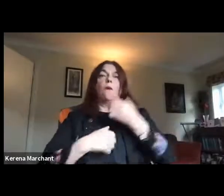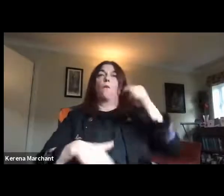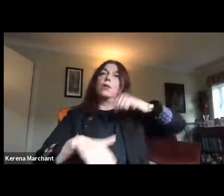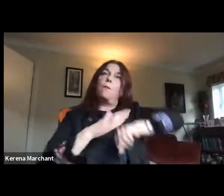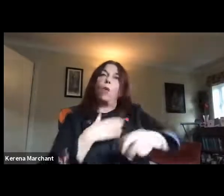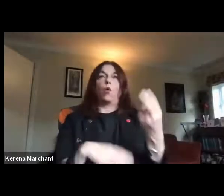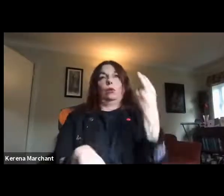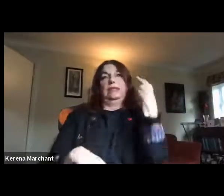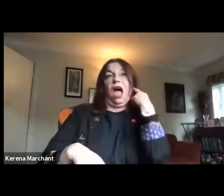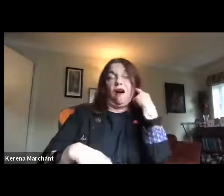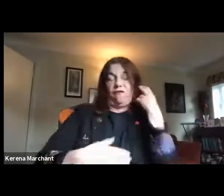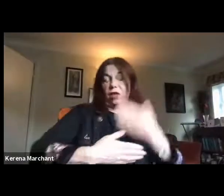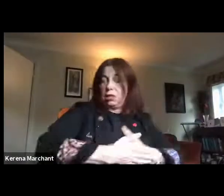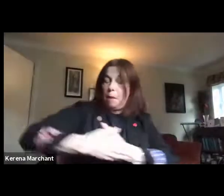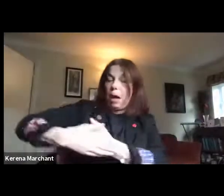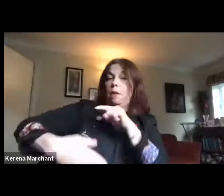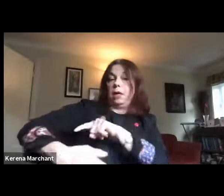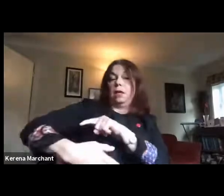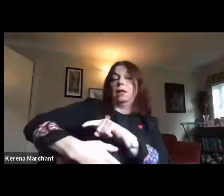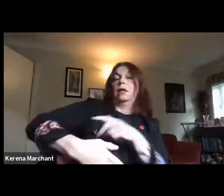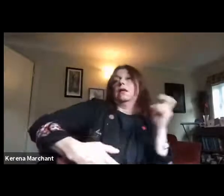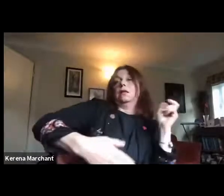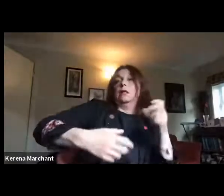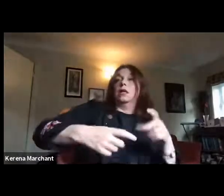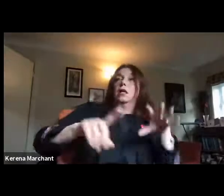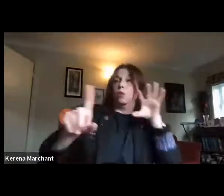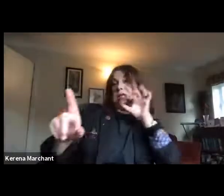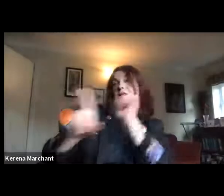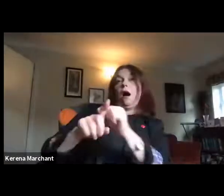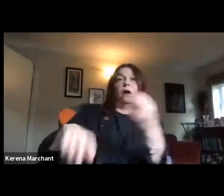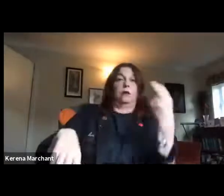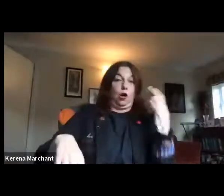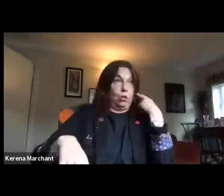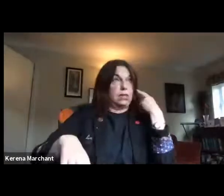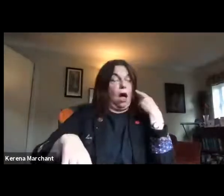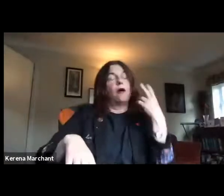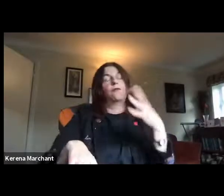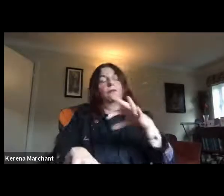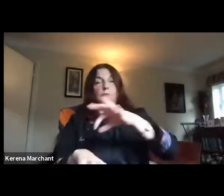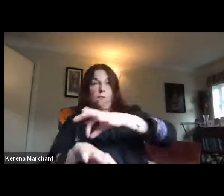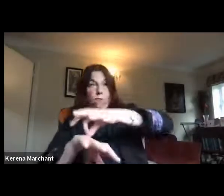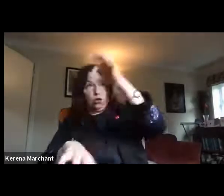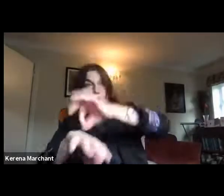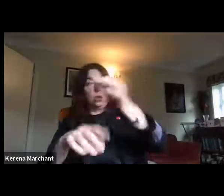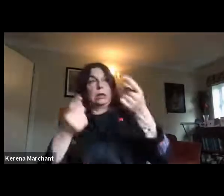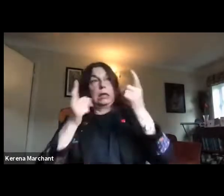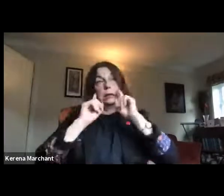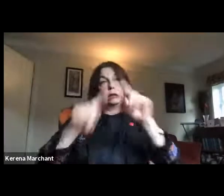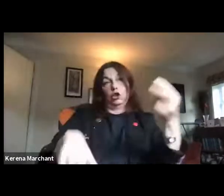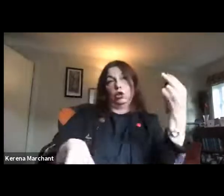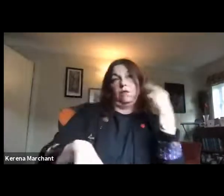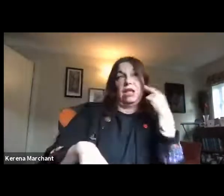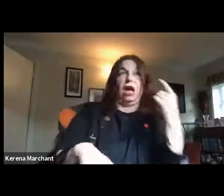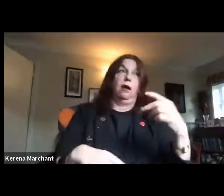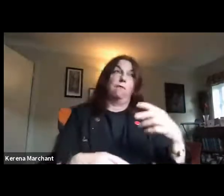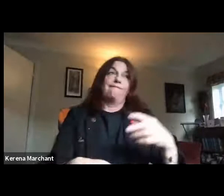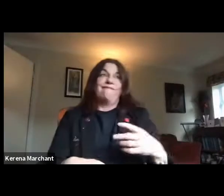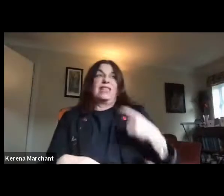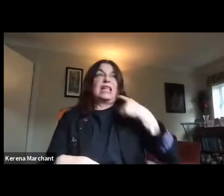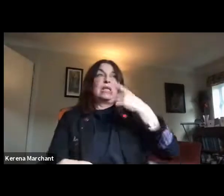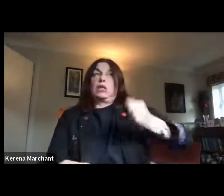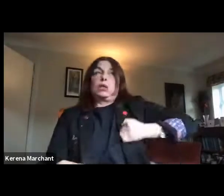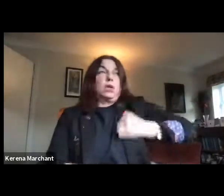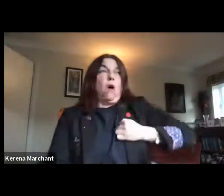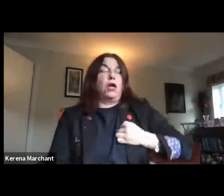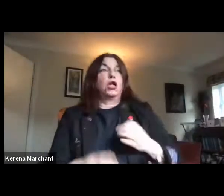that pride. So when my son was born, I was told that because he was deaf, a doctor came and